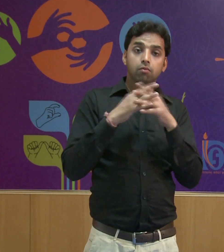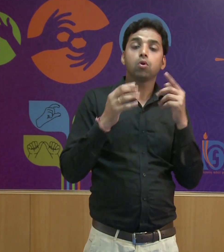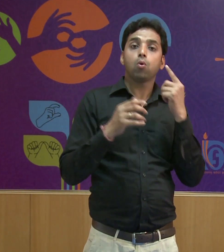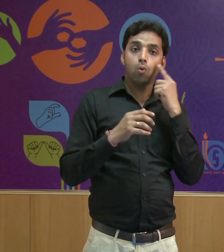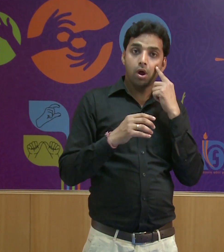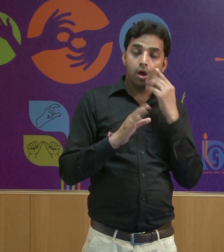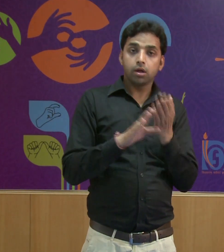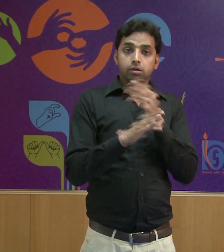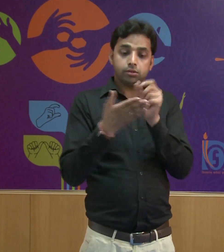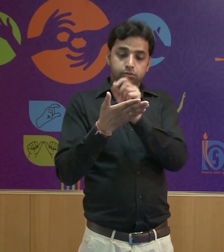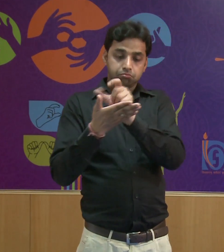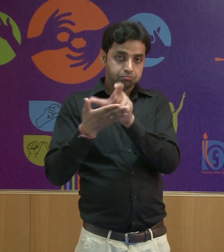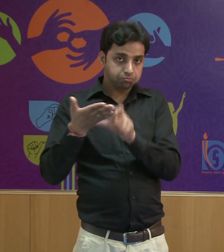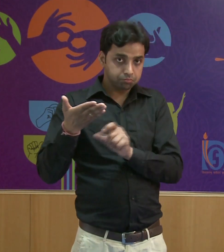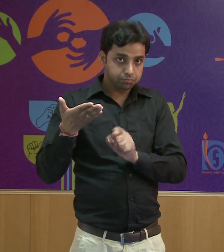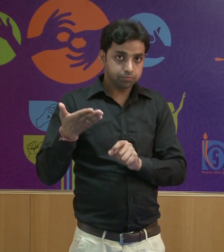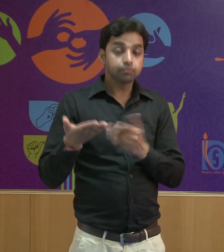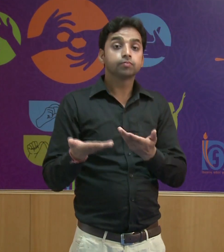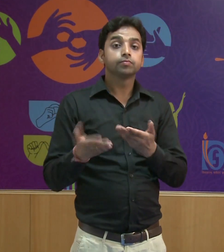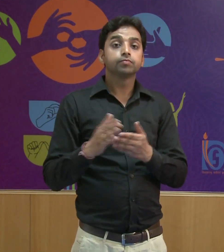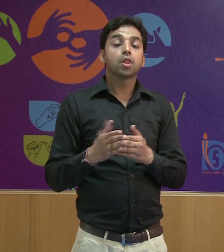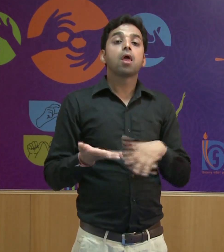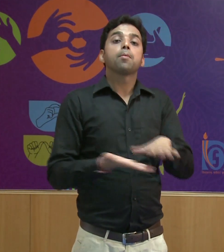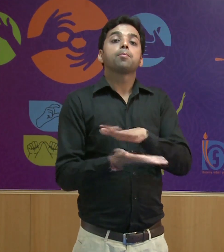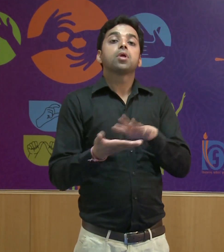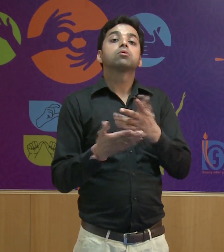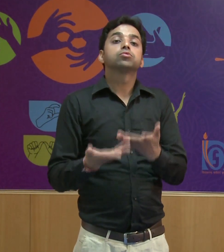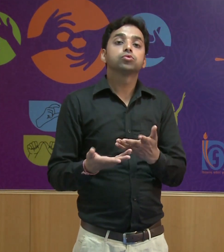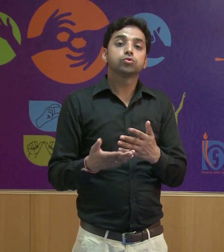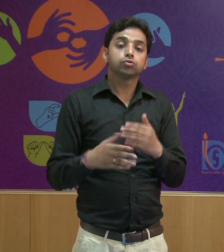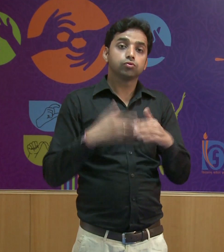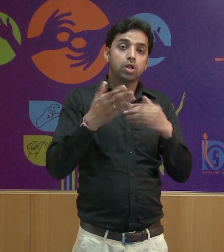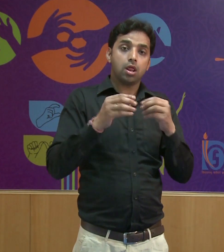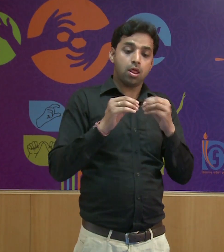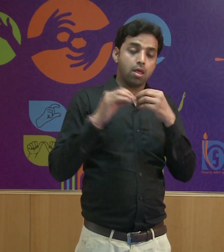script was based on Indian Brahmi script or style of